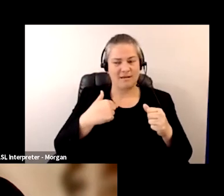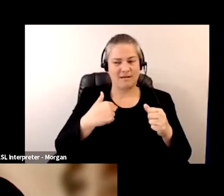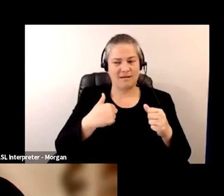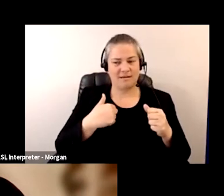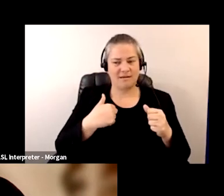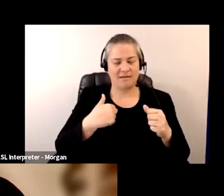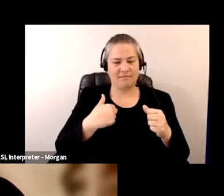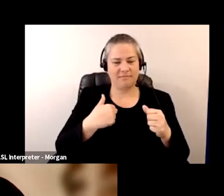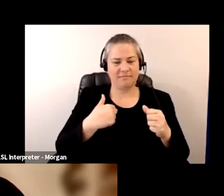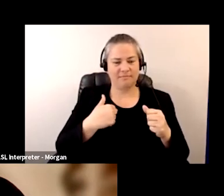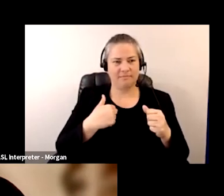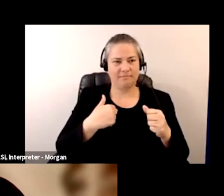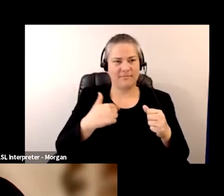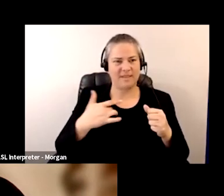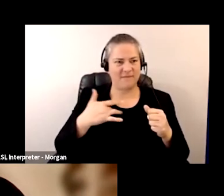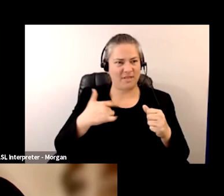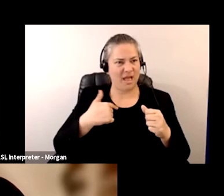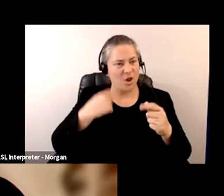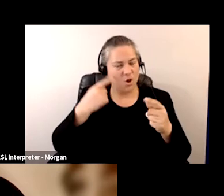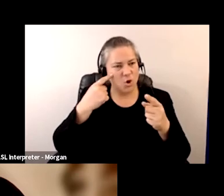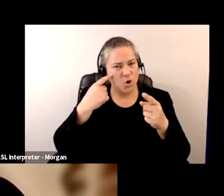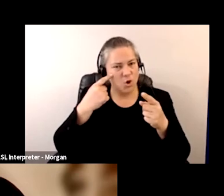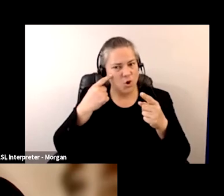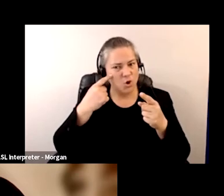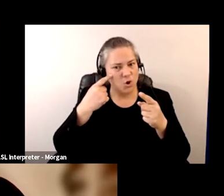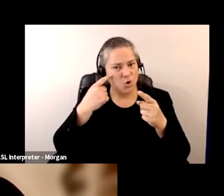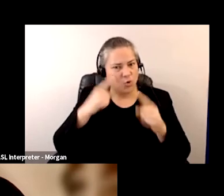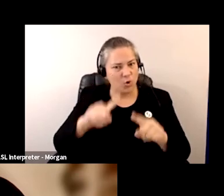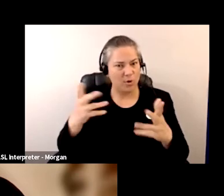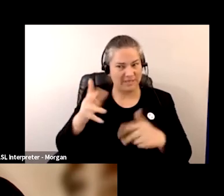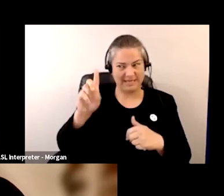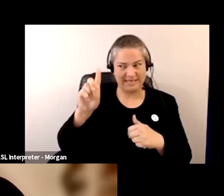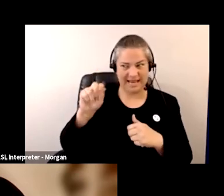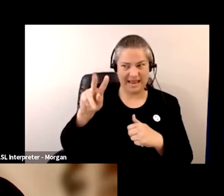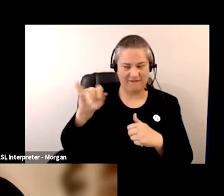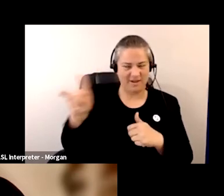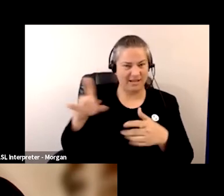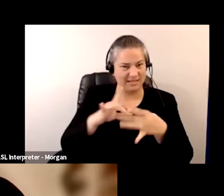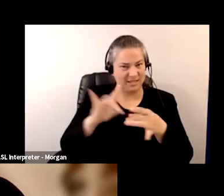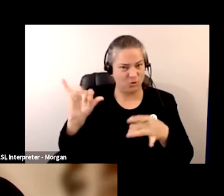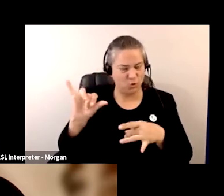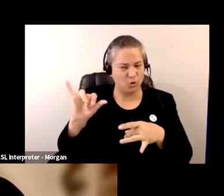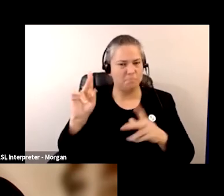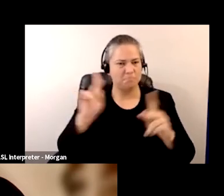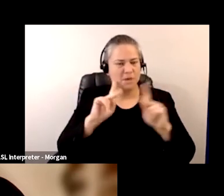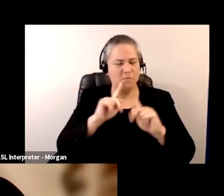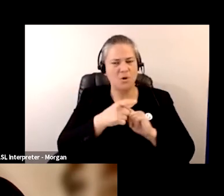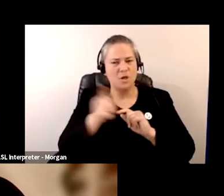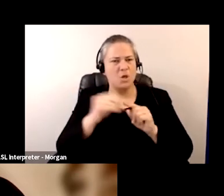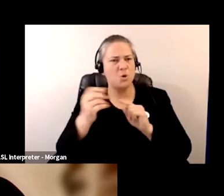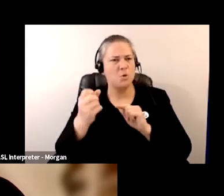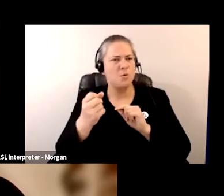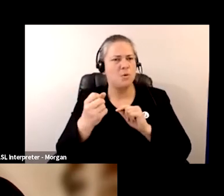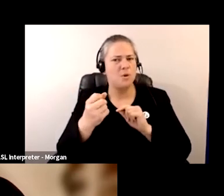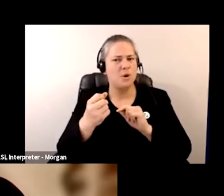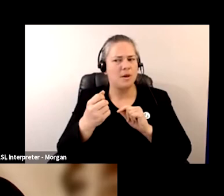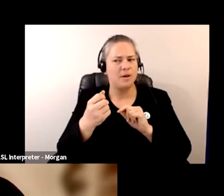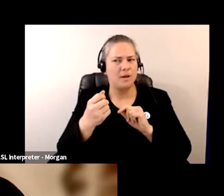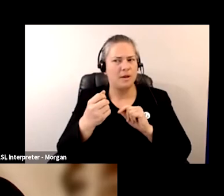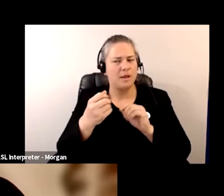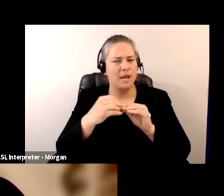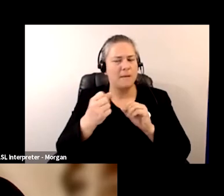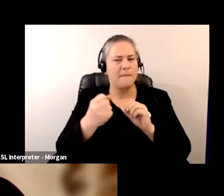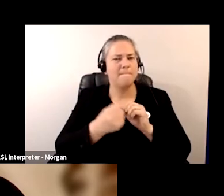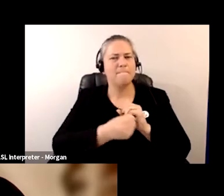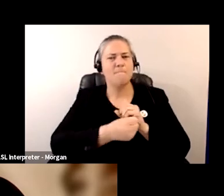that you know, as David said, that people are they're in multiple